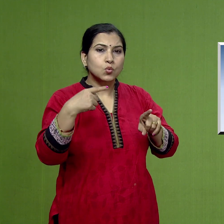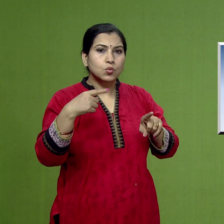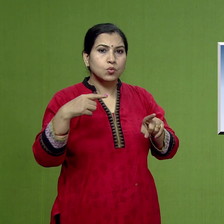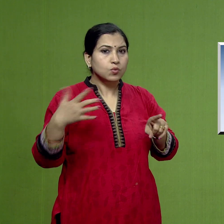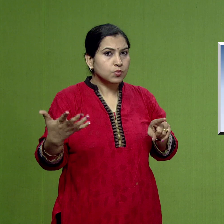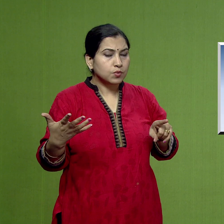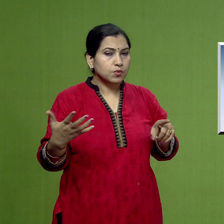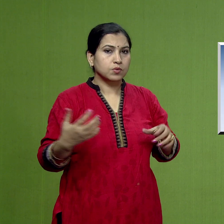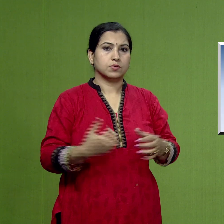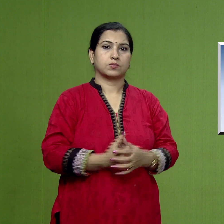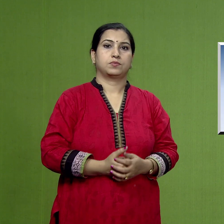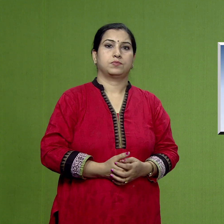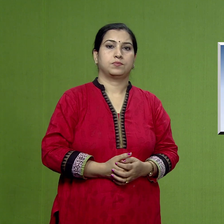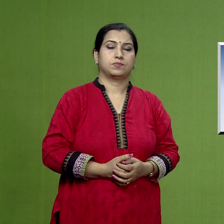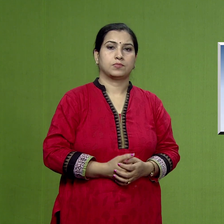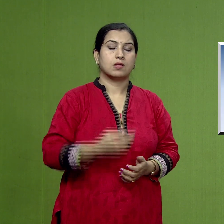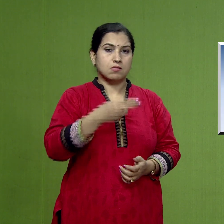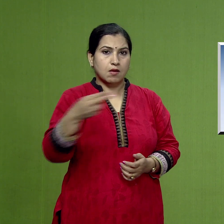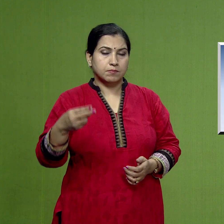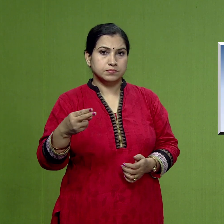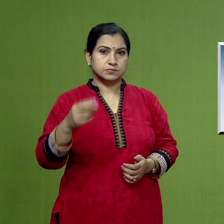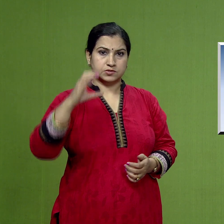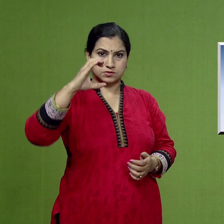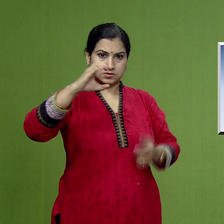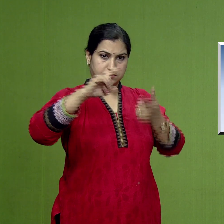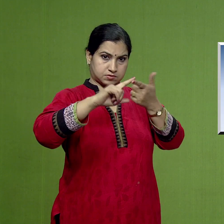organization called the Census of India.